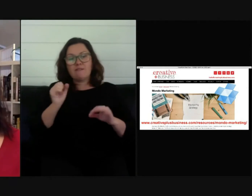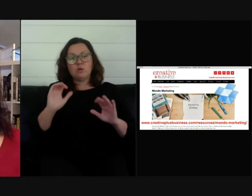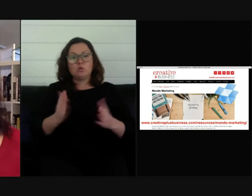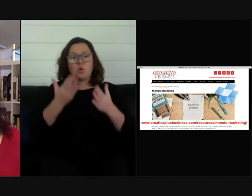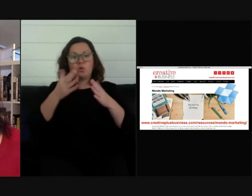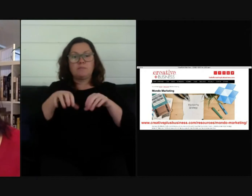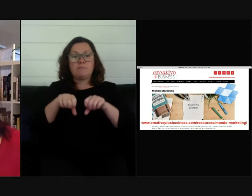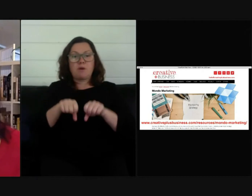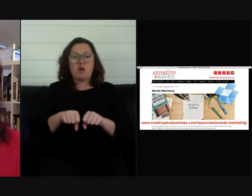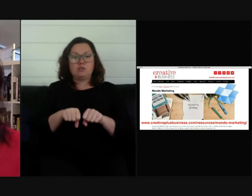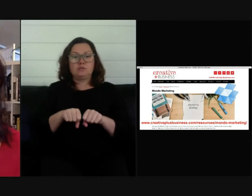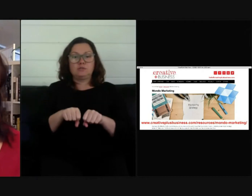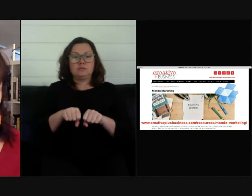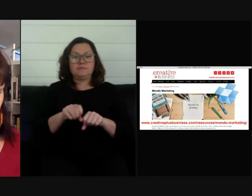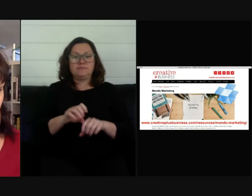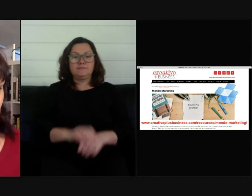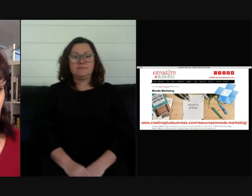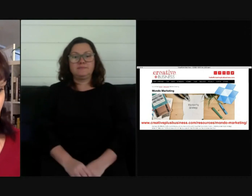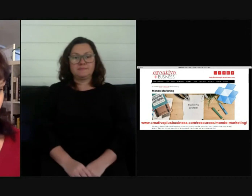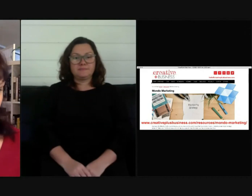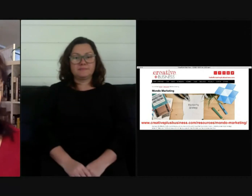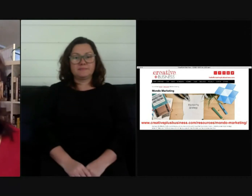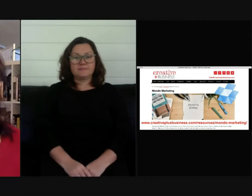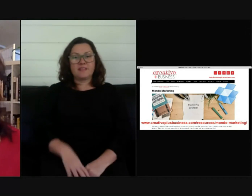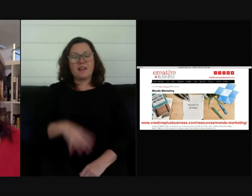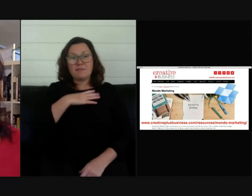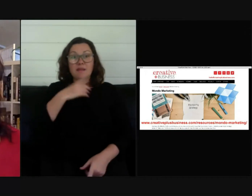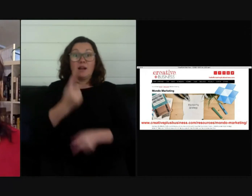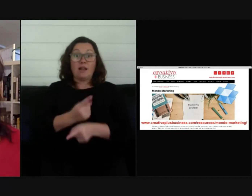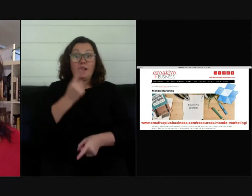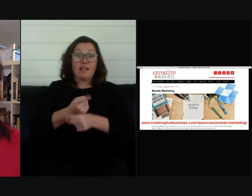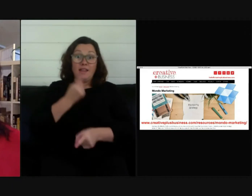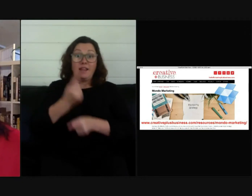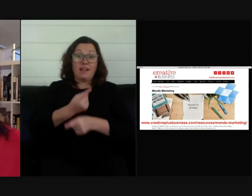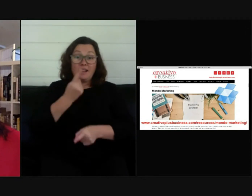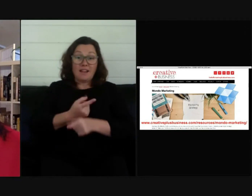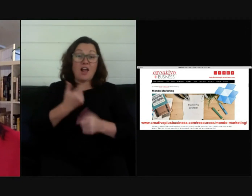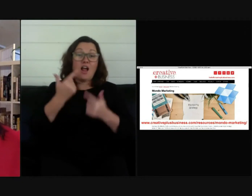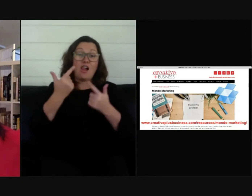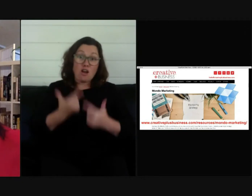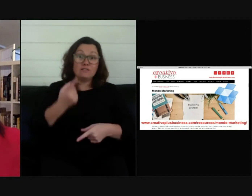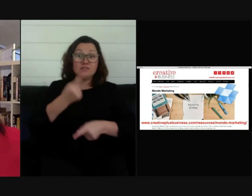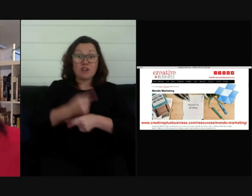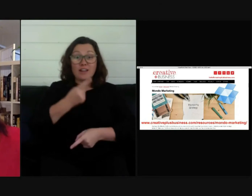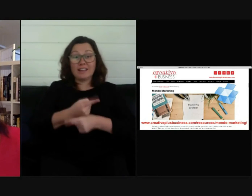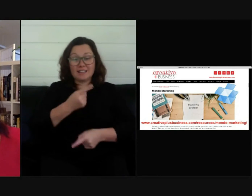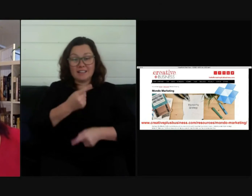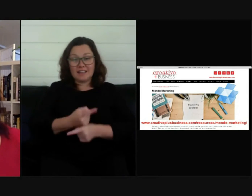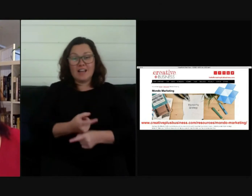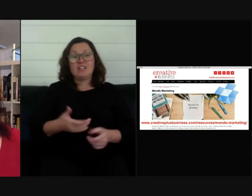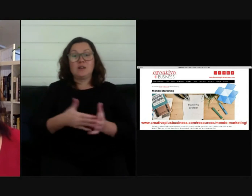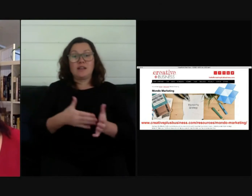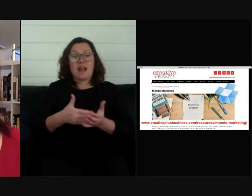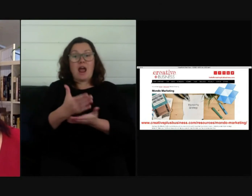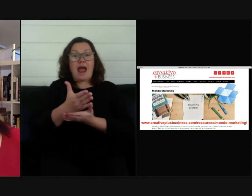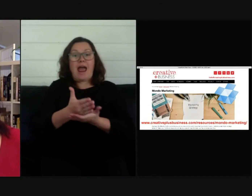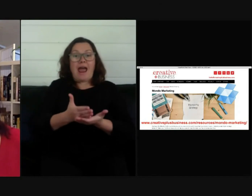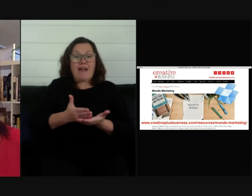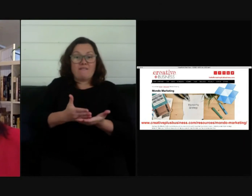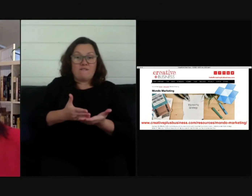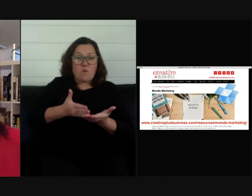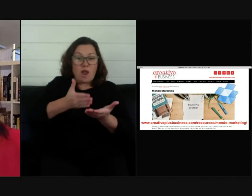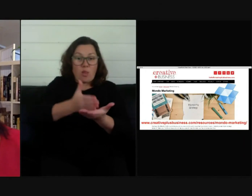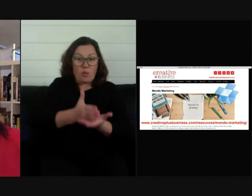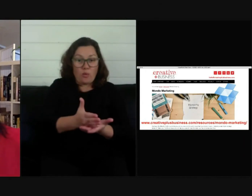We've been talking a lot of talking. We are halfway. Fantastic. I'm going to keep going. I don't need a